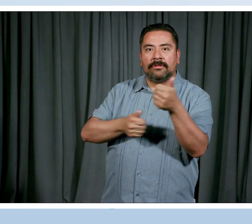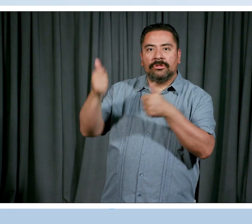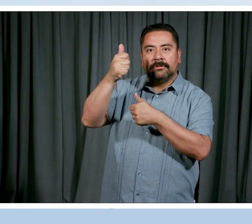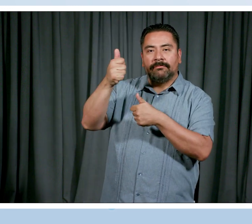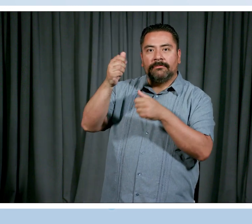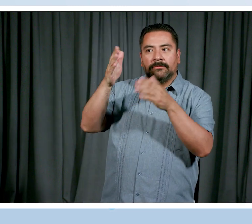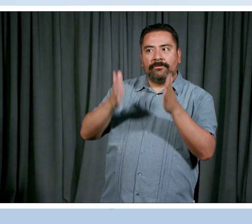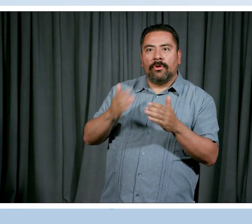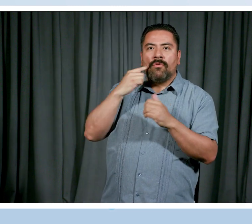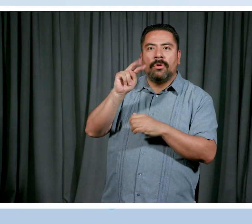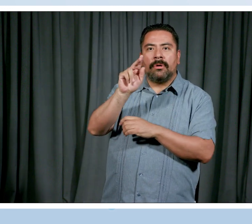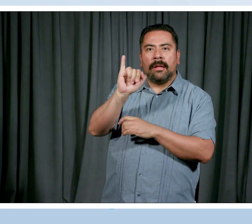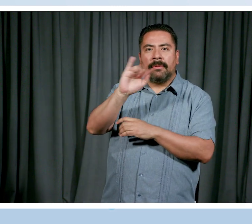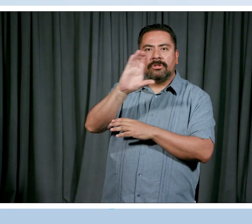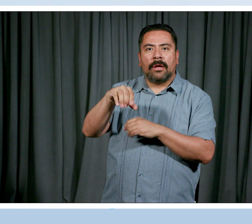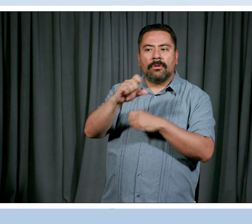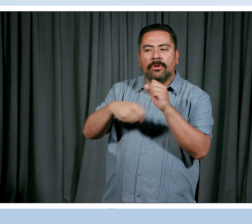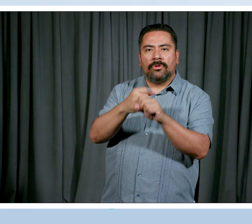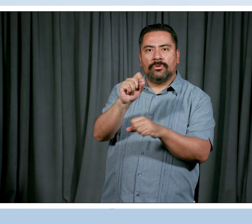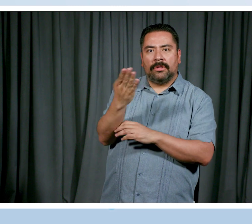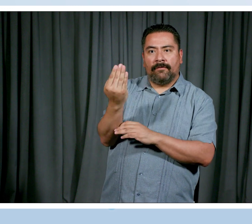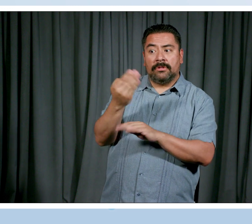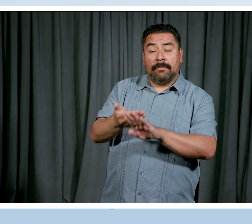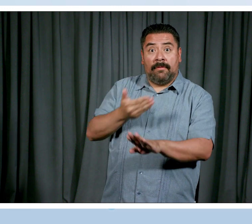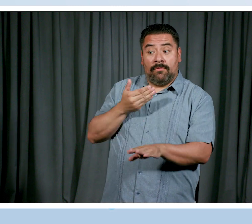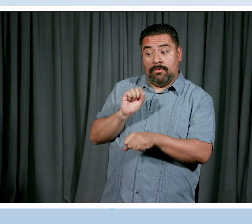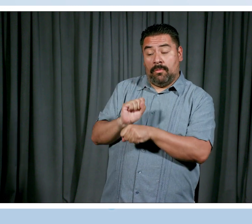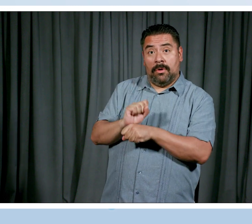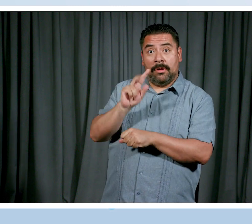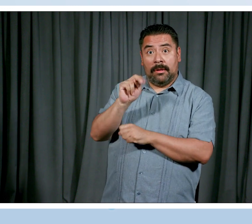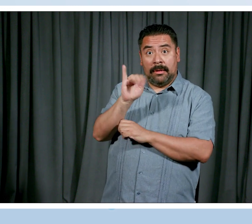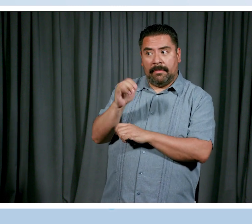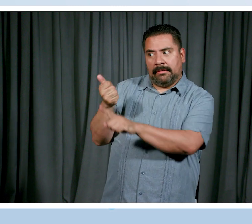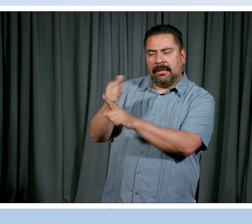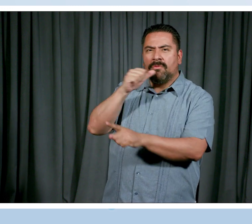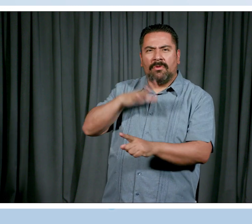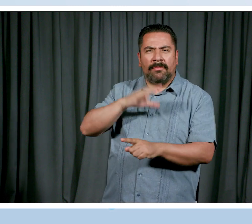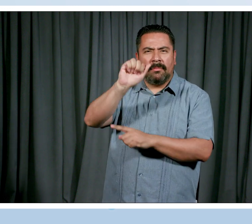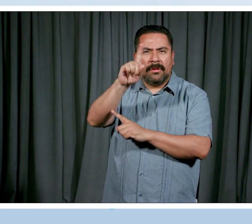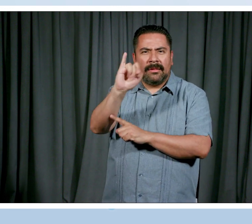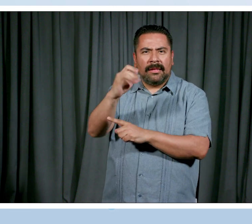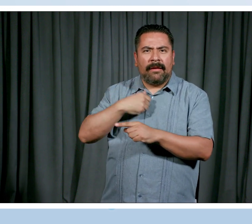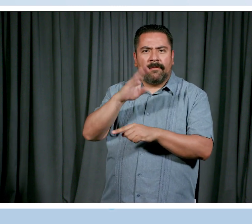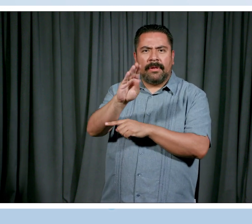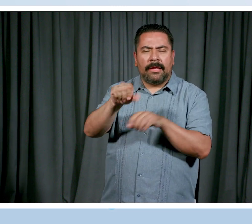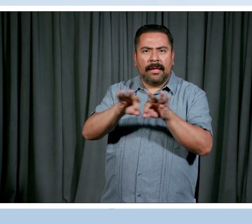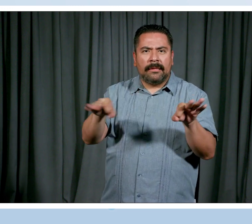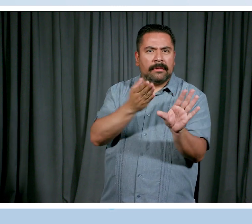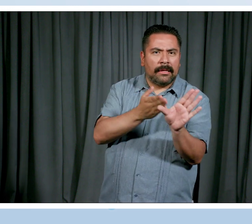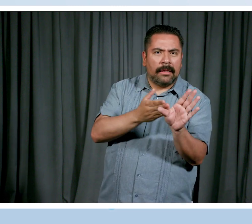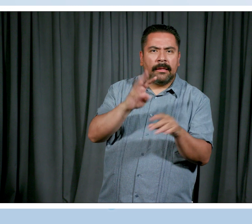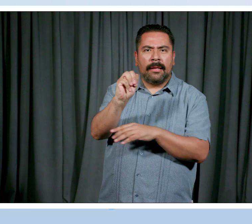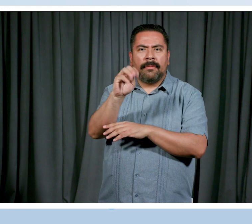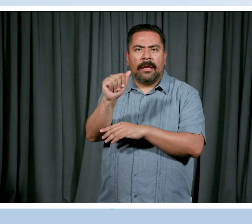for NAMI Chicago in 2014. Prior to her work at NAMI, Alexa earned a bachelor's degree in psychology and a master's